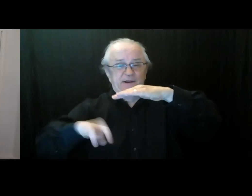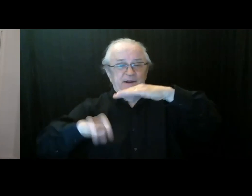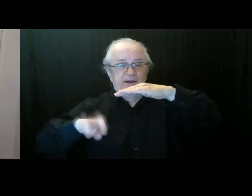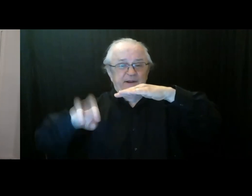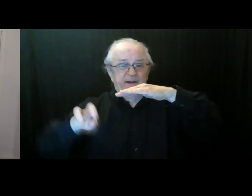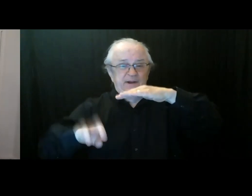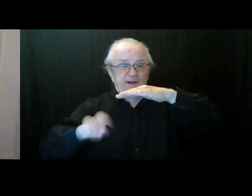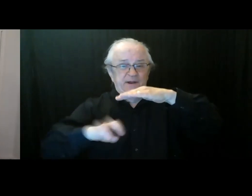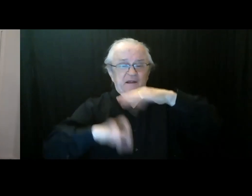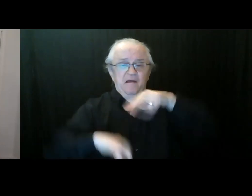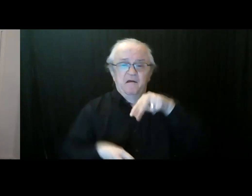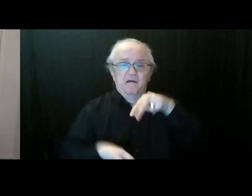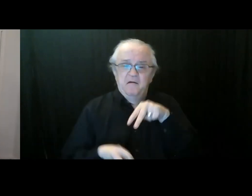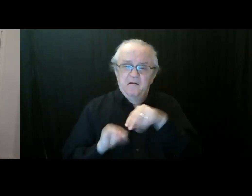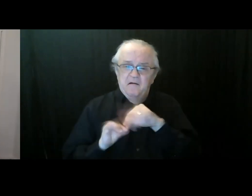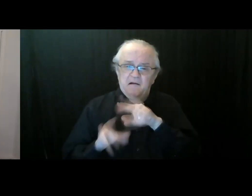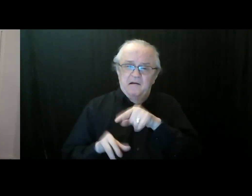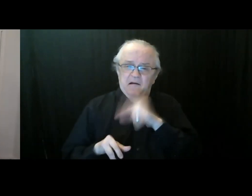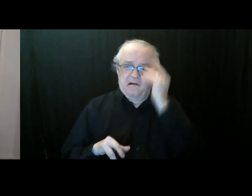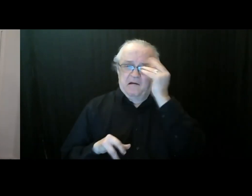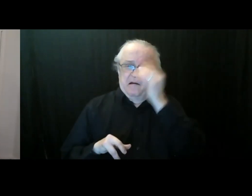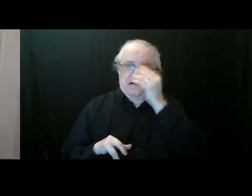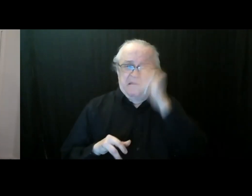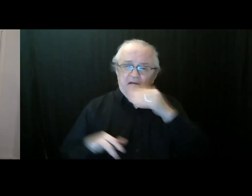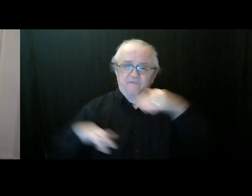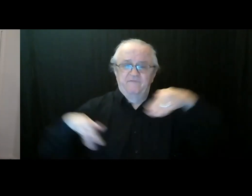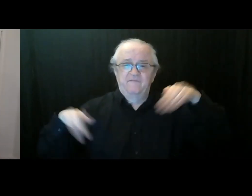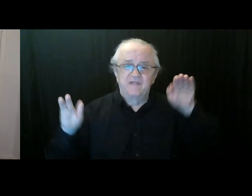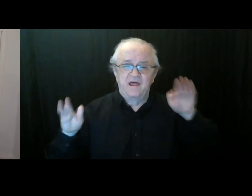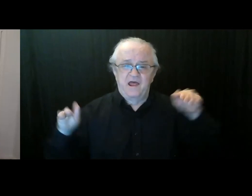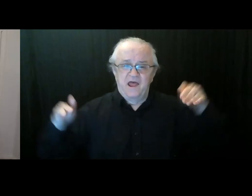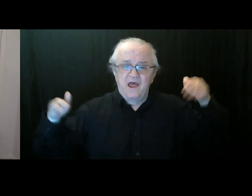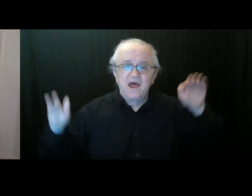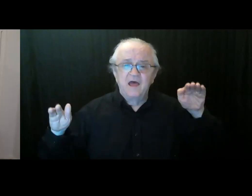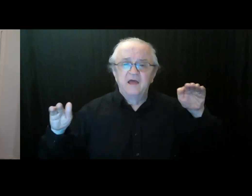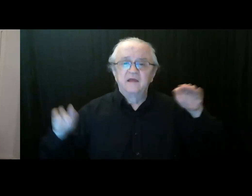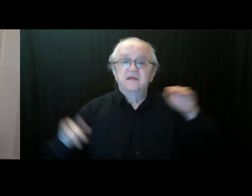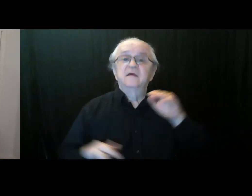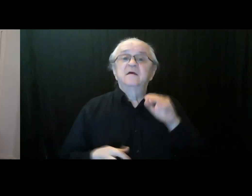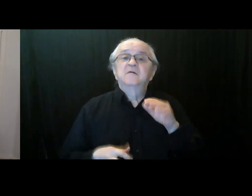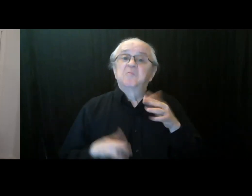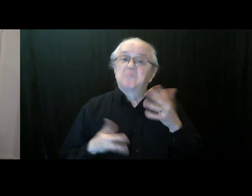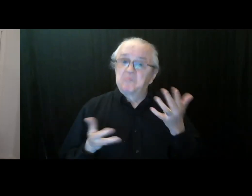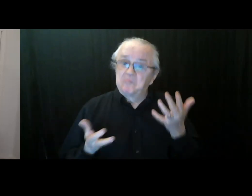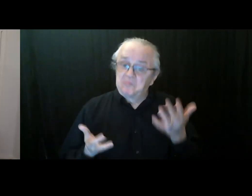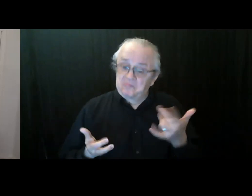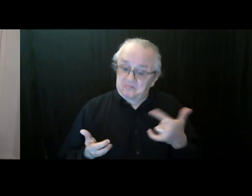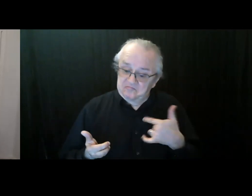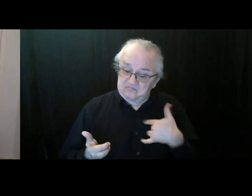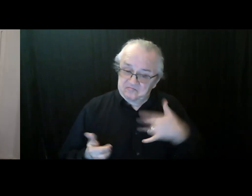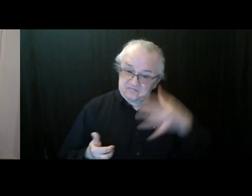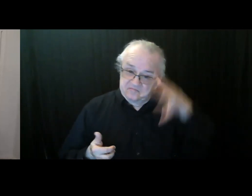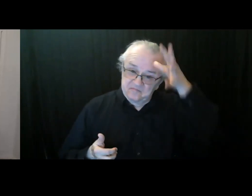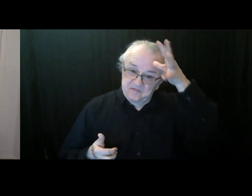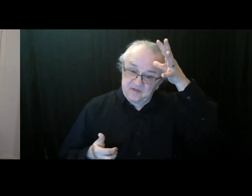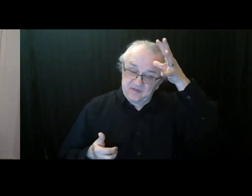clearly he was thinking about flying. So as his father, it was